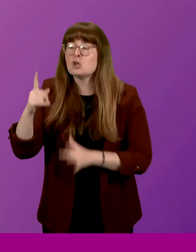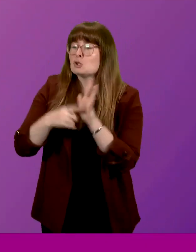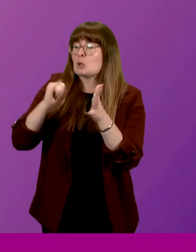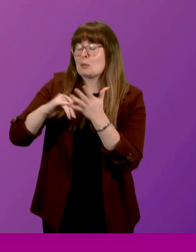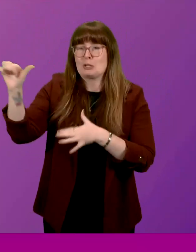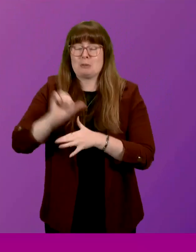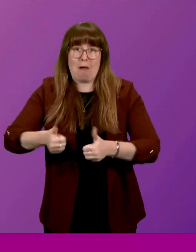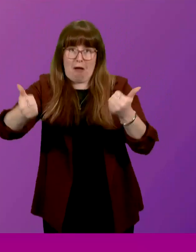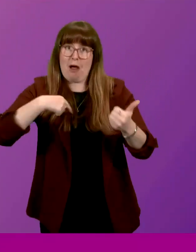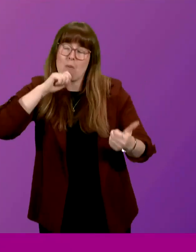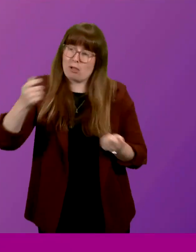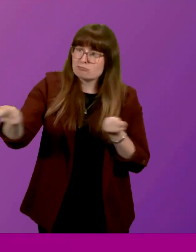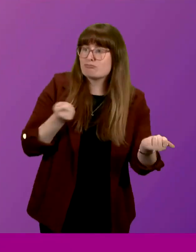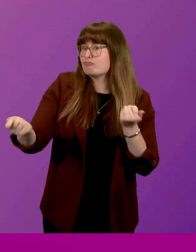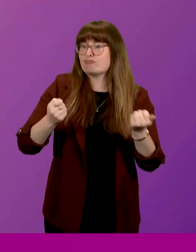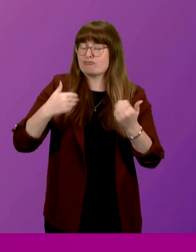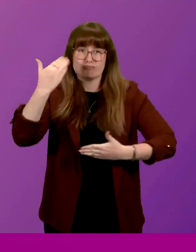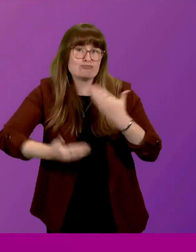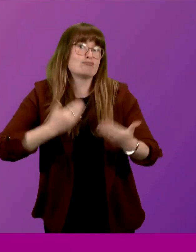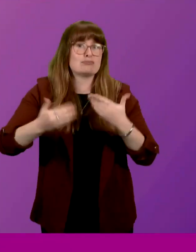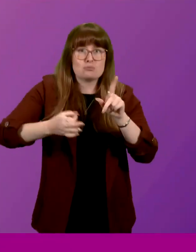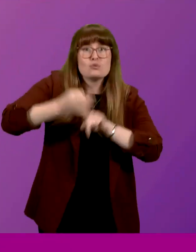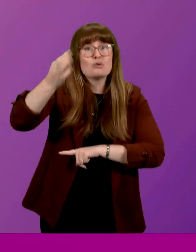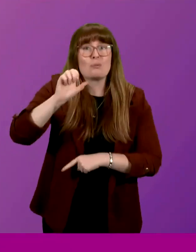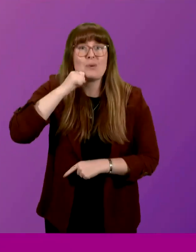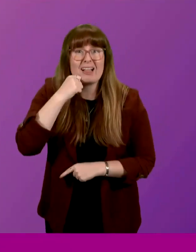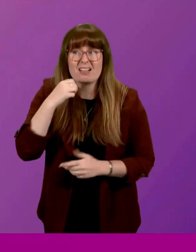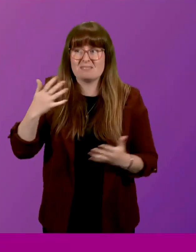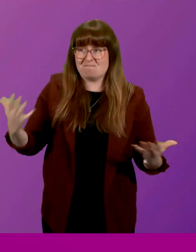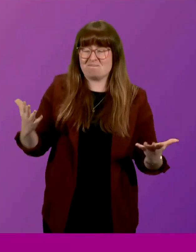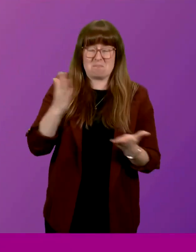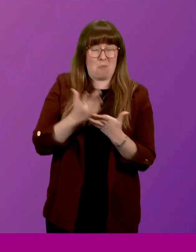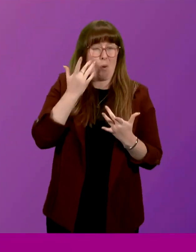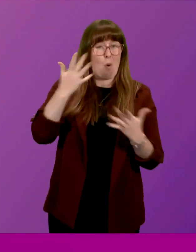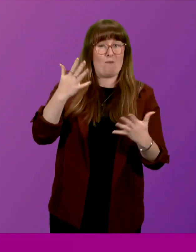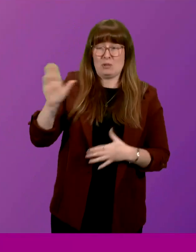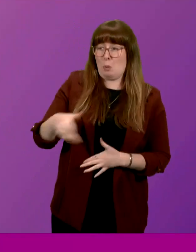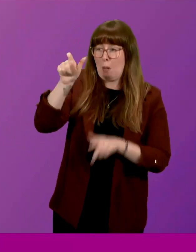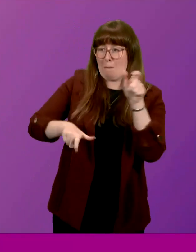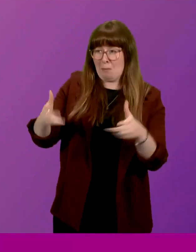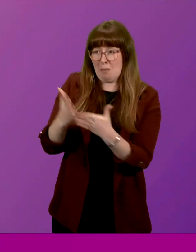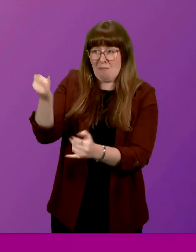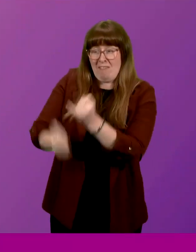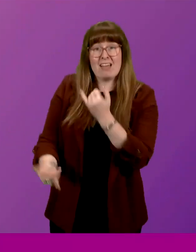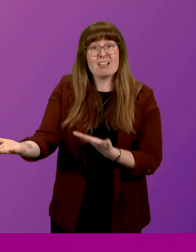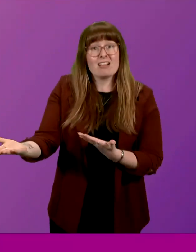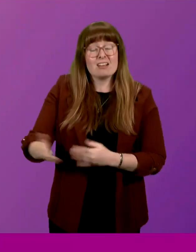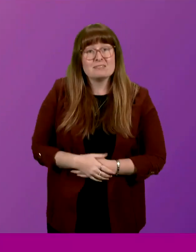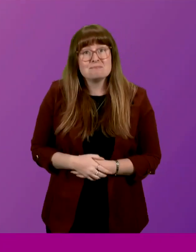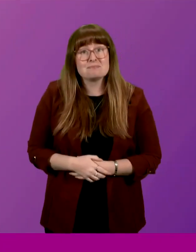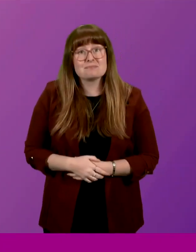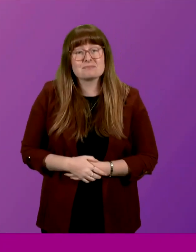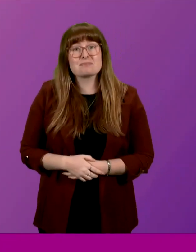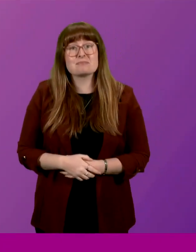that steadied the ship and made things better. But it's obvious to everyone that he's failed, hasn't he? First Minister.